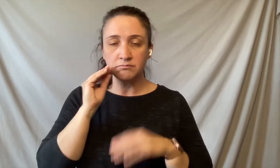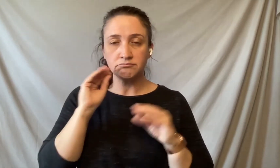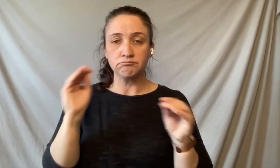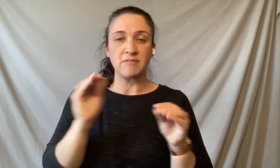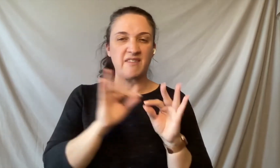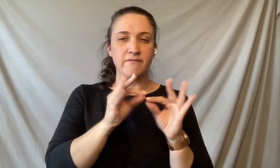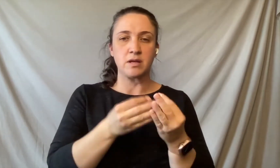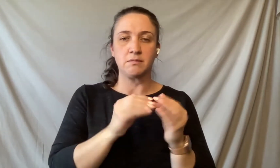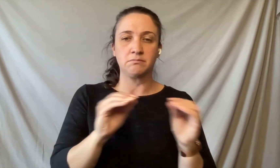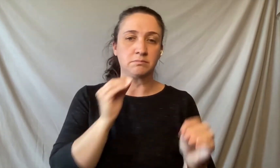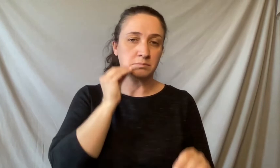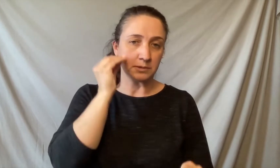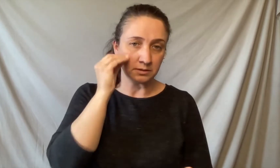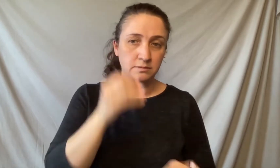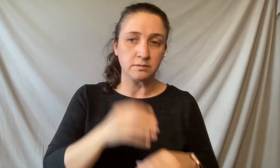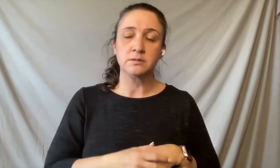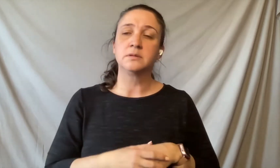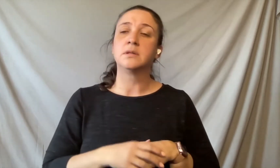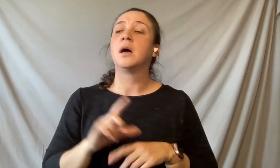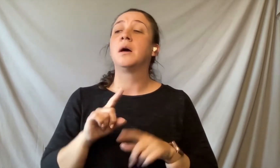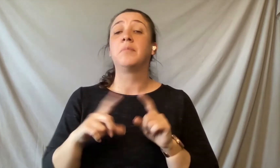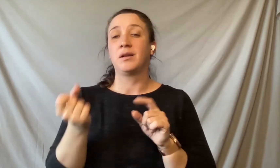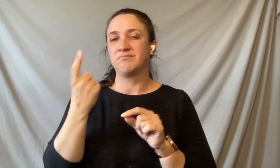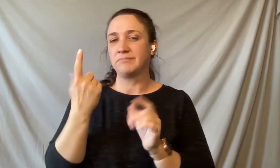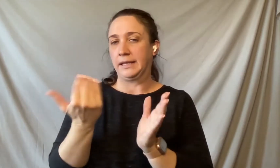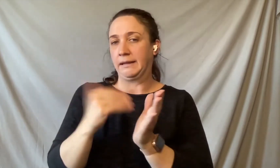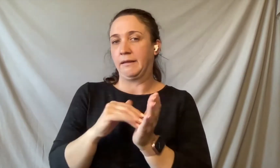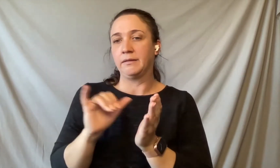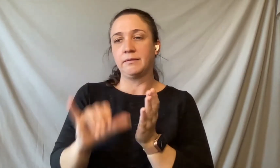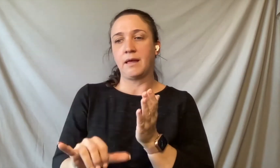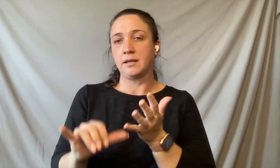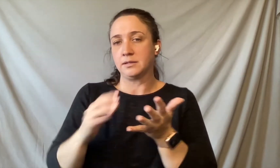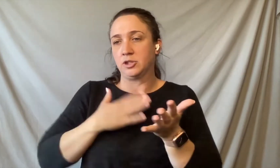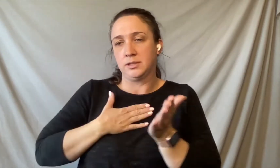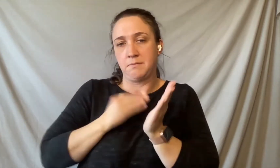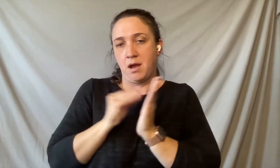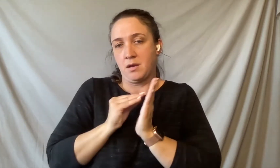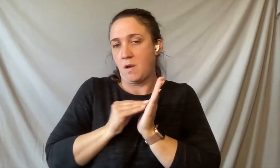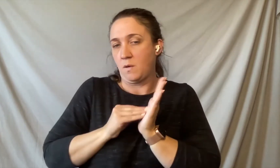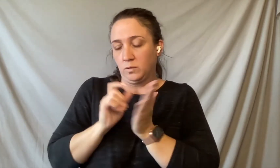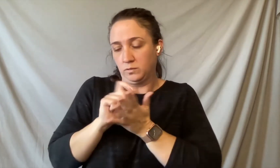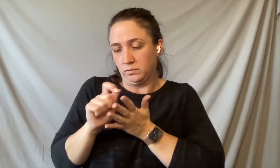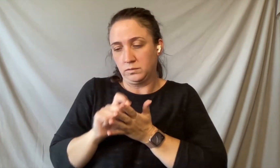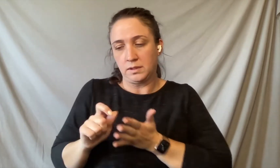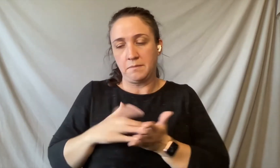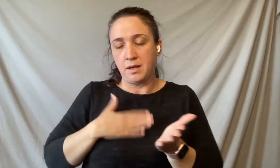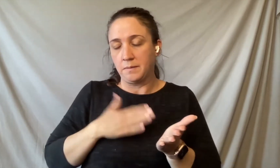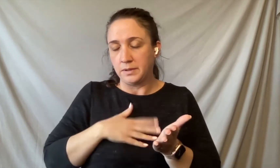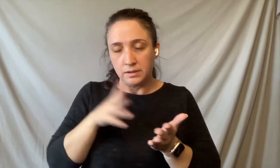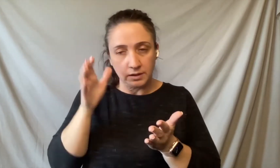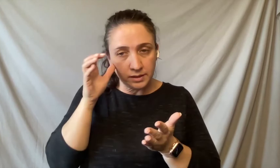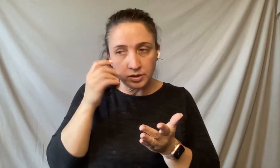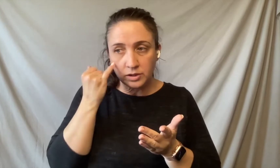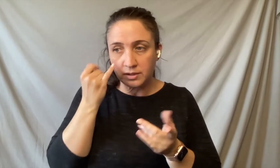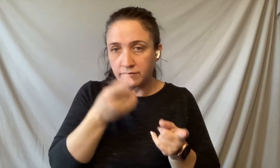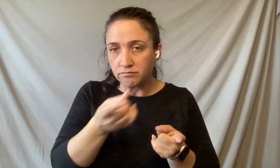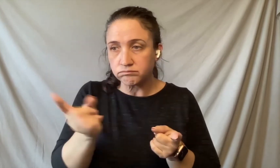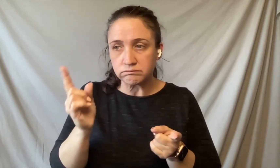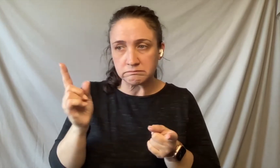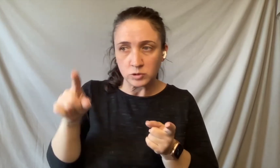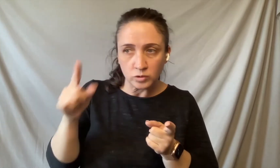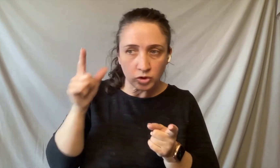families. But again, that's just what the notes I took, and happy to hear if people heard things